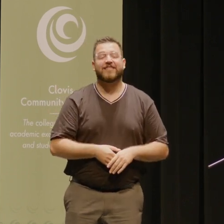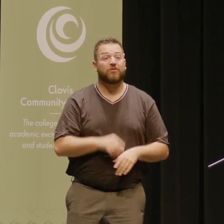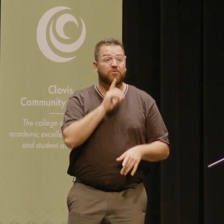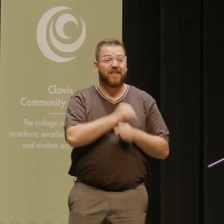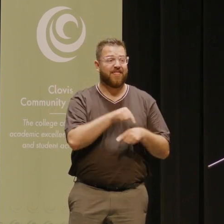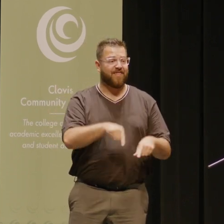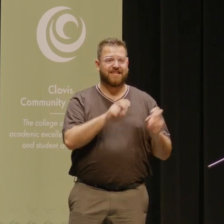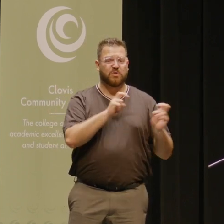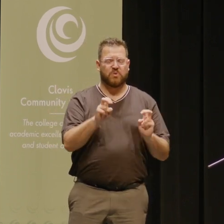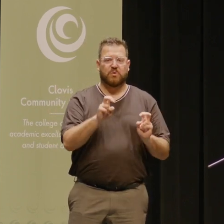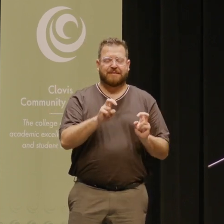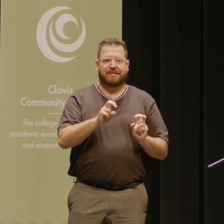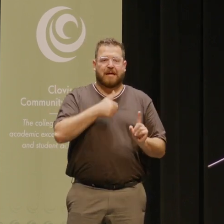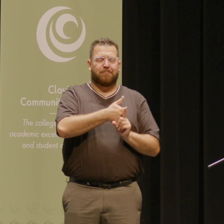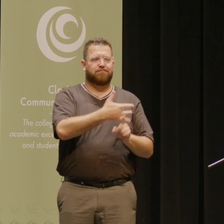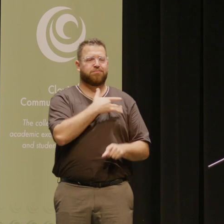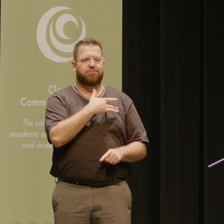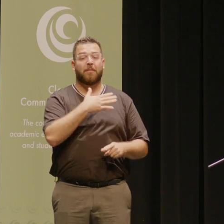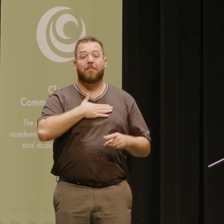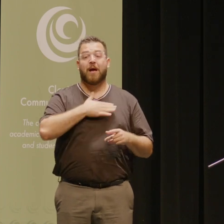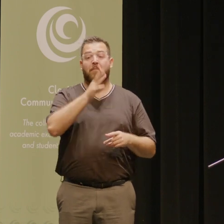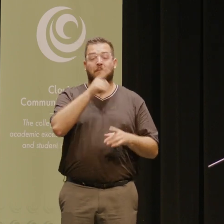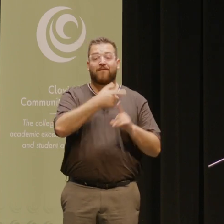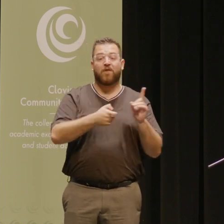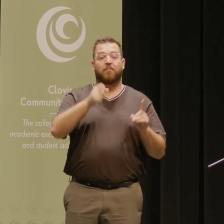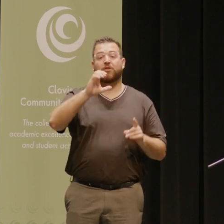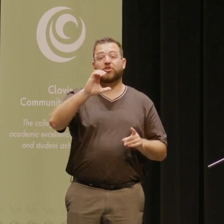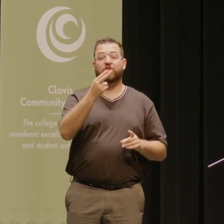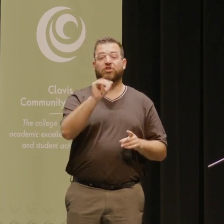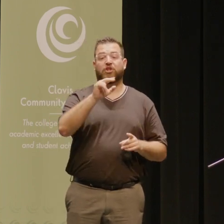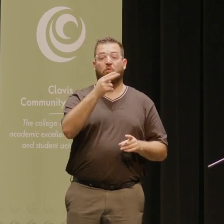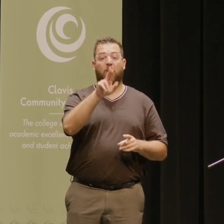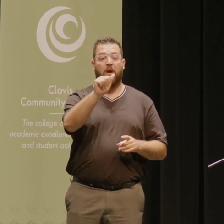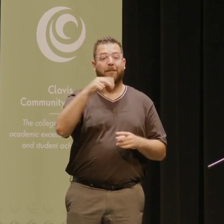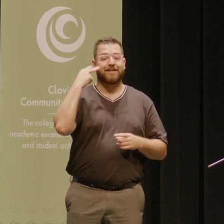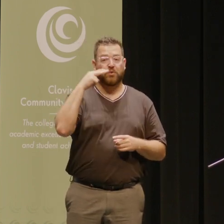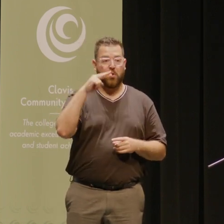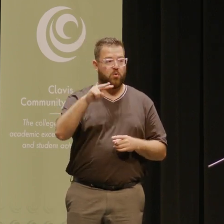home. My mom came from Ciudad Juárez, Chihuahua, Mexico, 20 years ago,